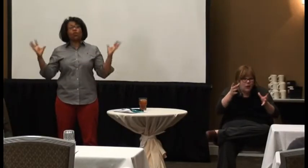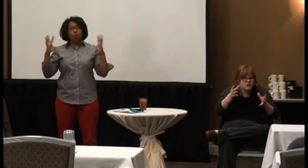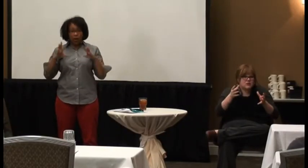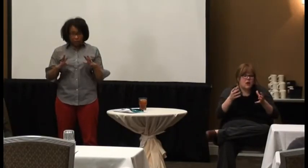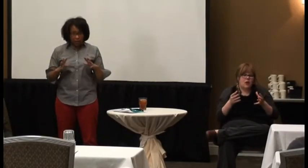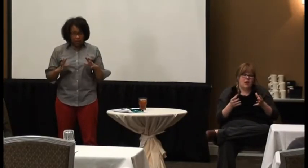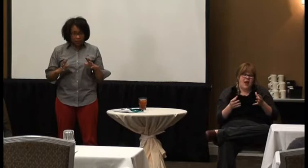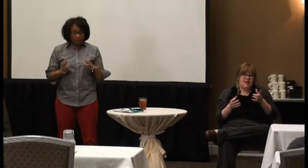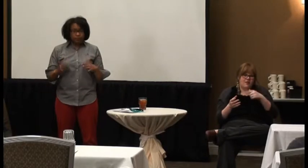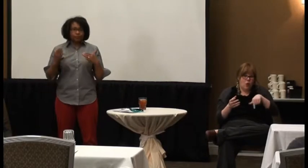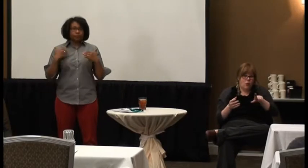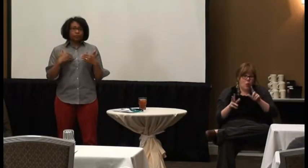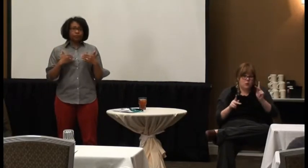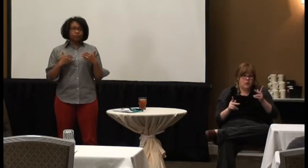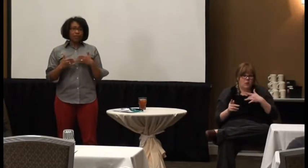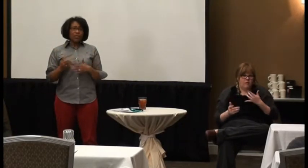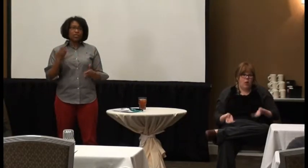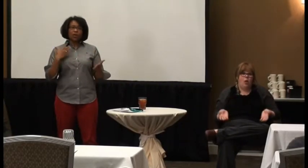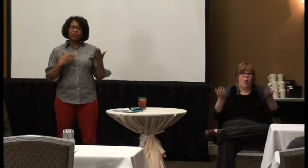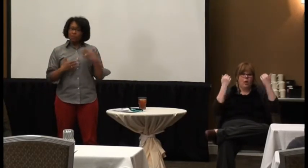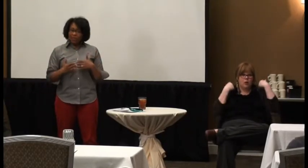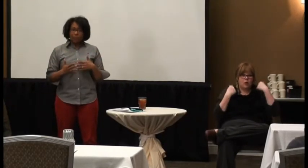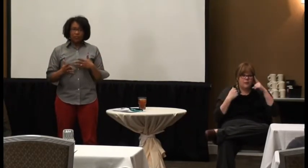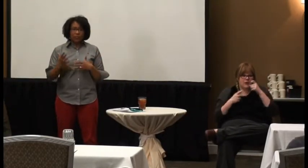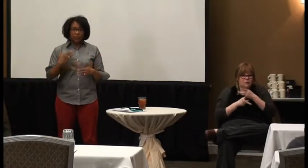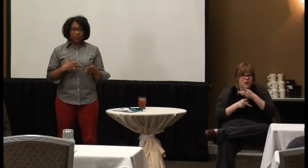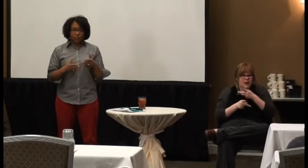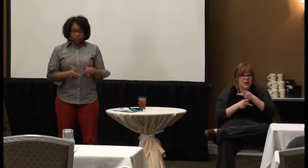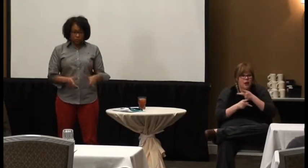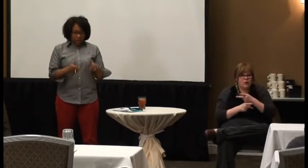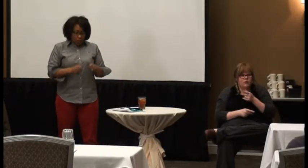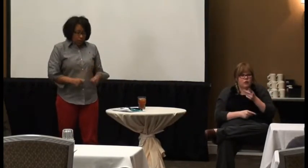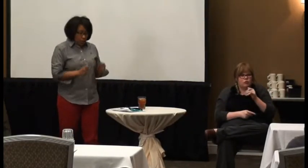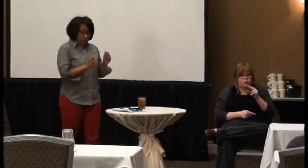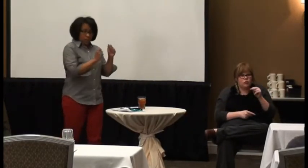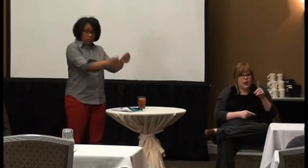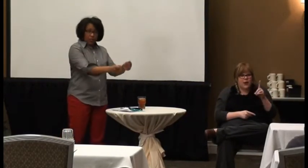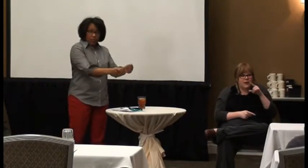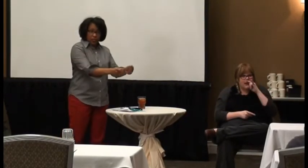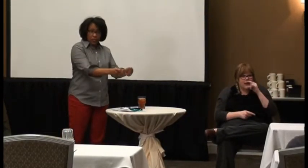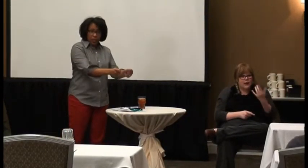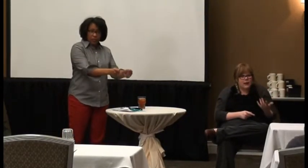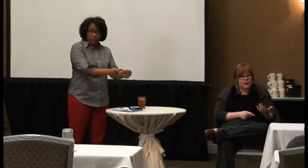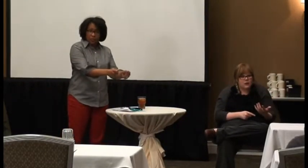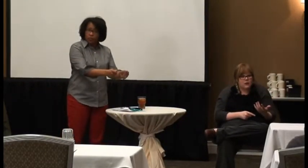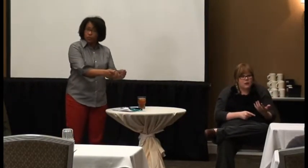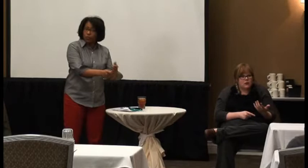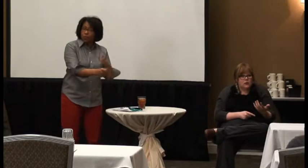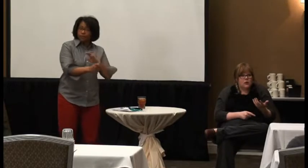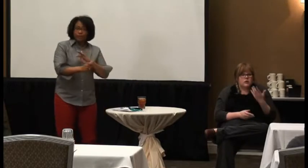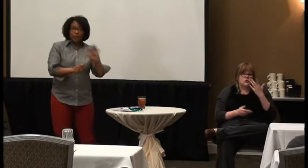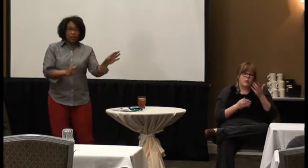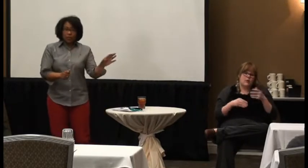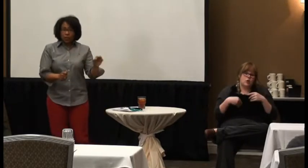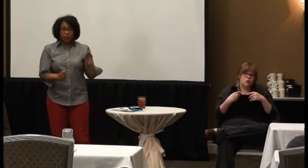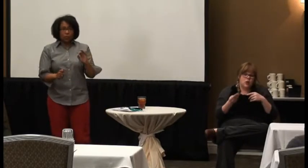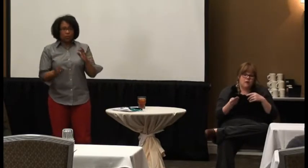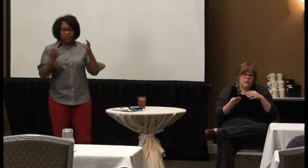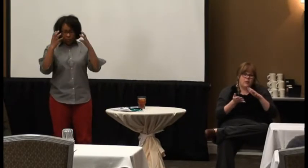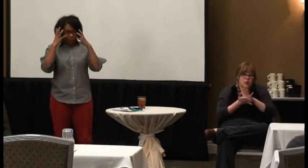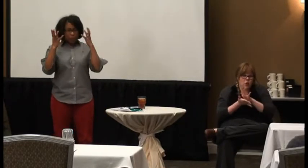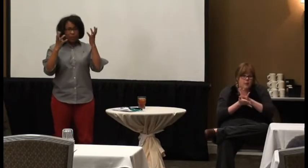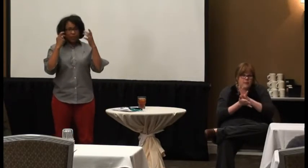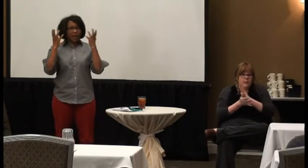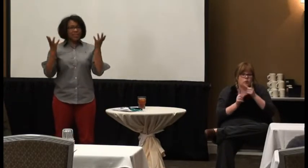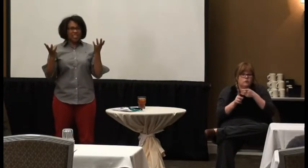just overwhelming. And so sometimes for them to say, okay, these are the papers from school,